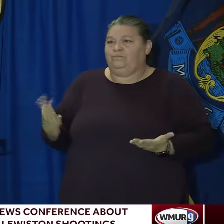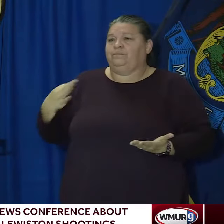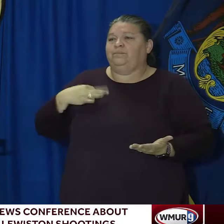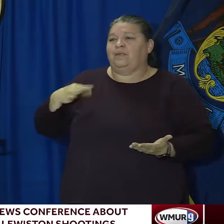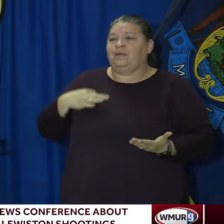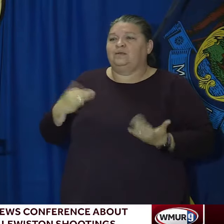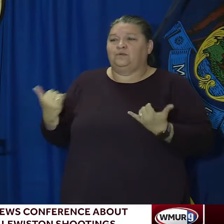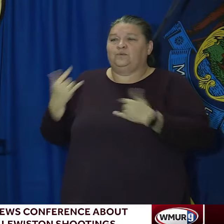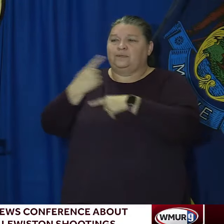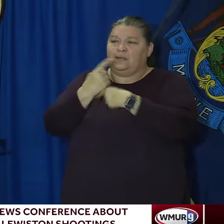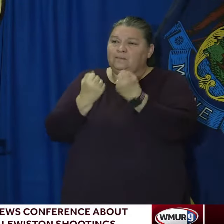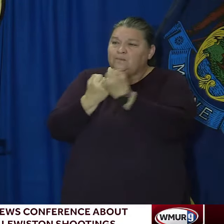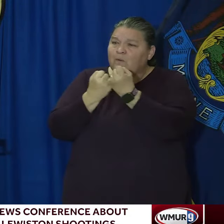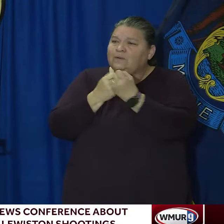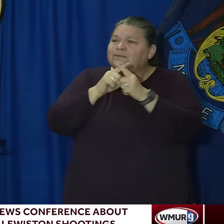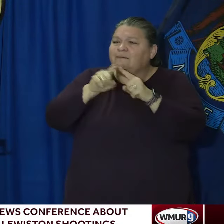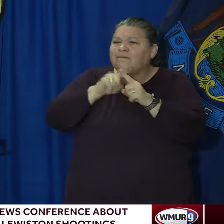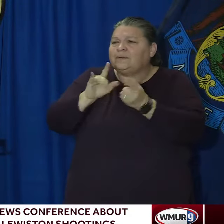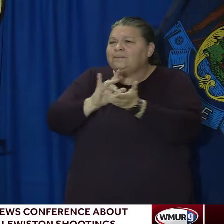providers.